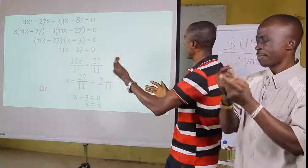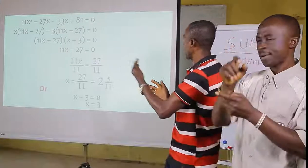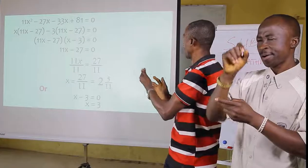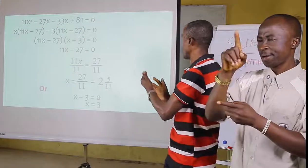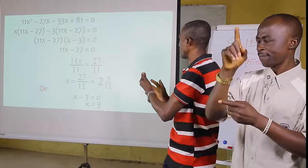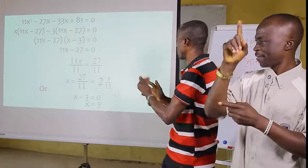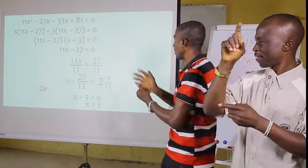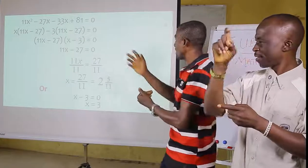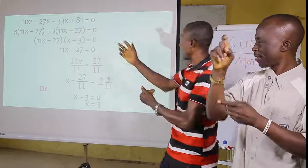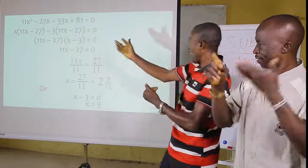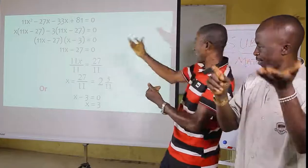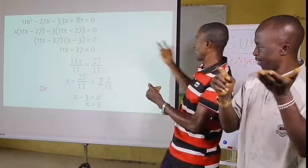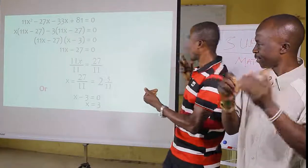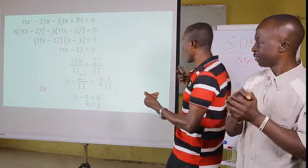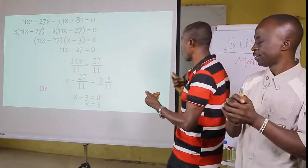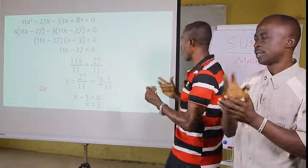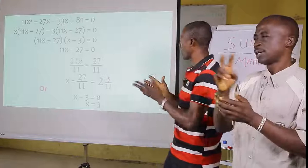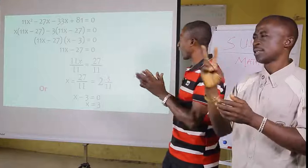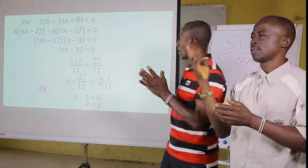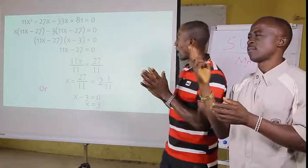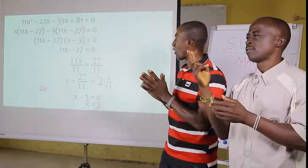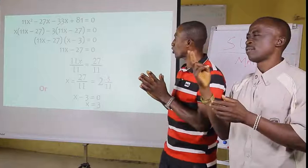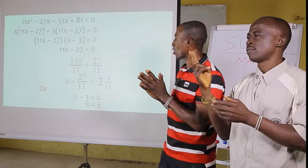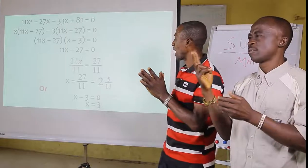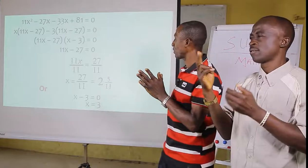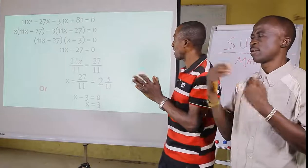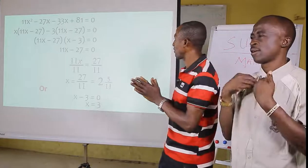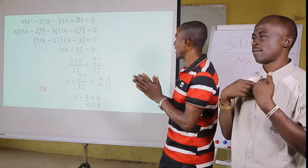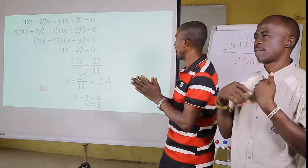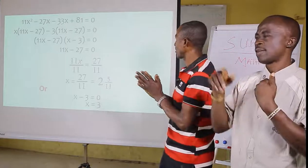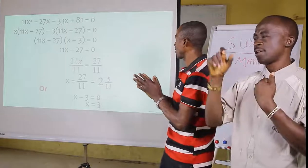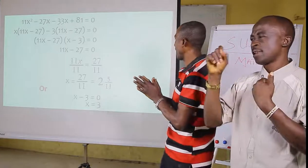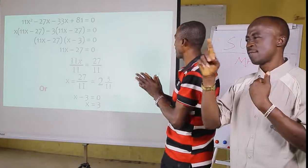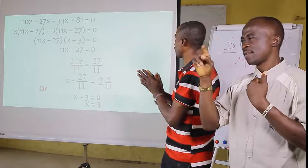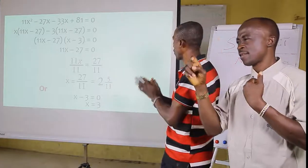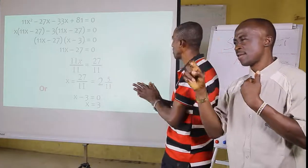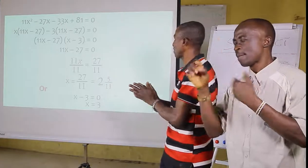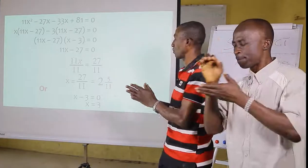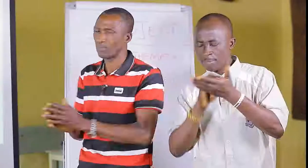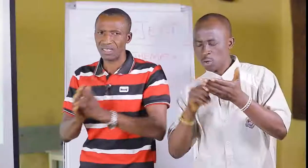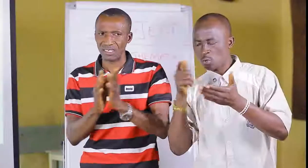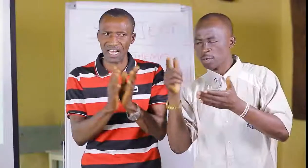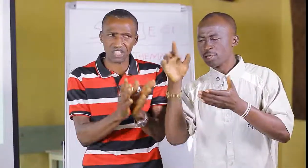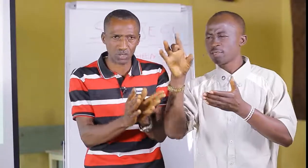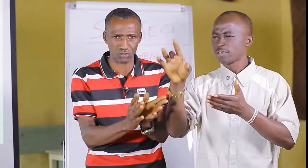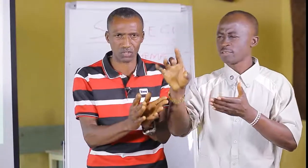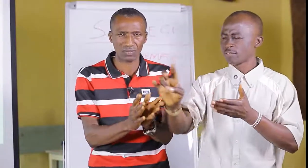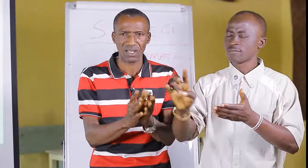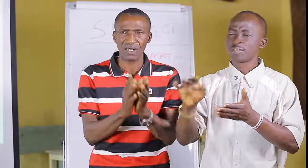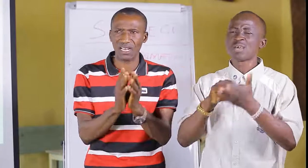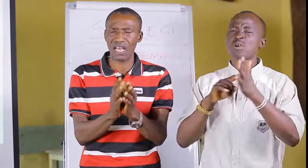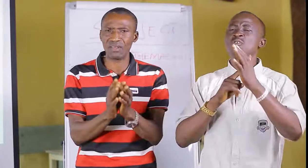11x minus 27. And in the second group, I also have 11x minus 27. That